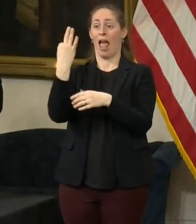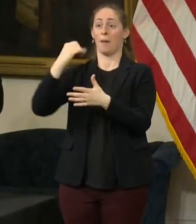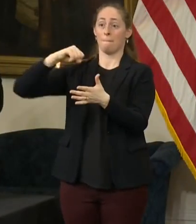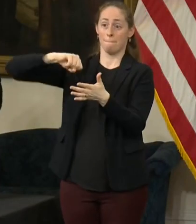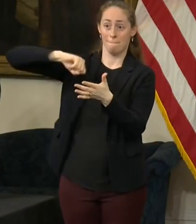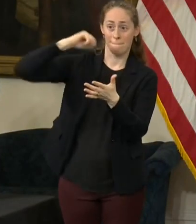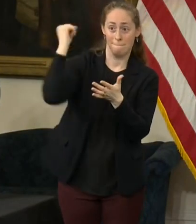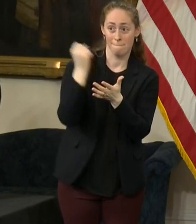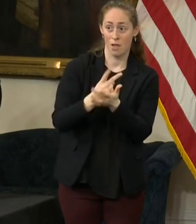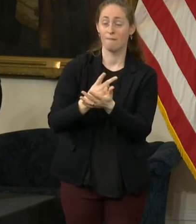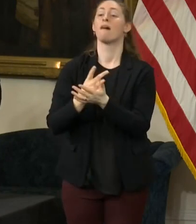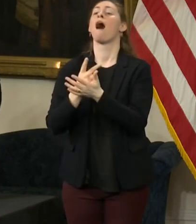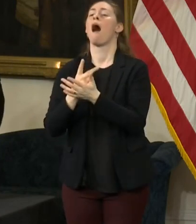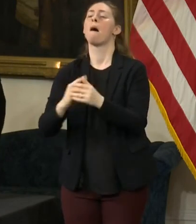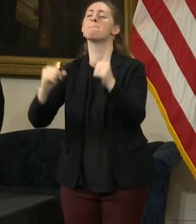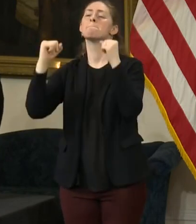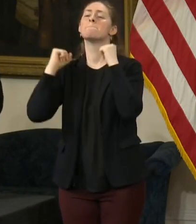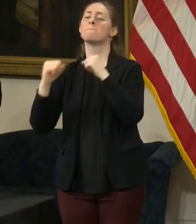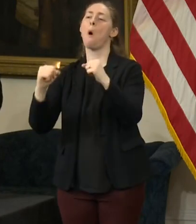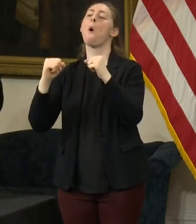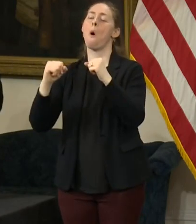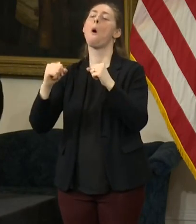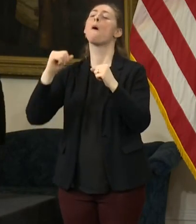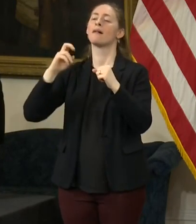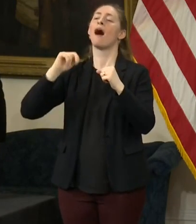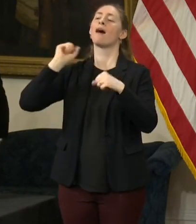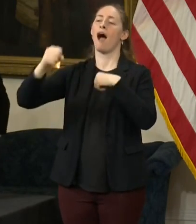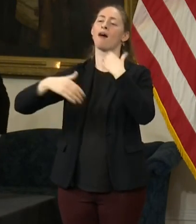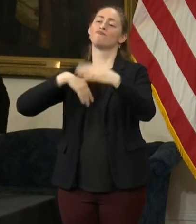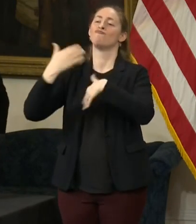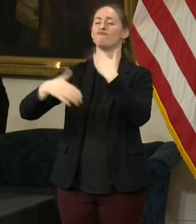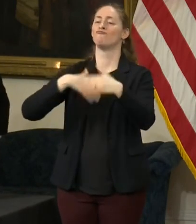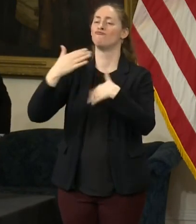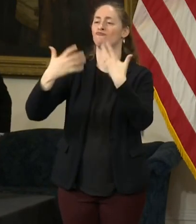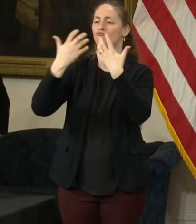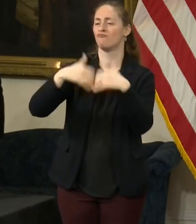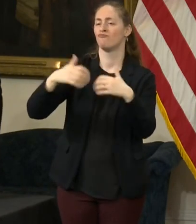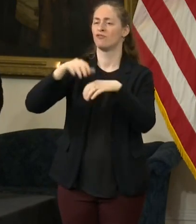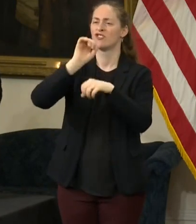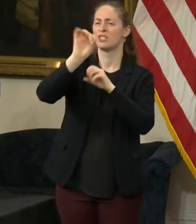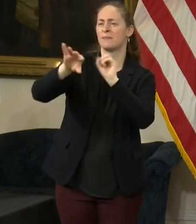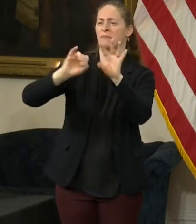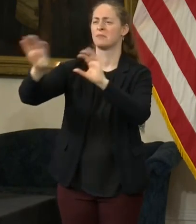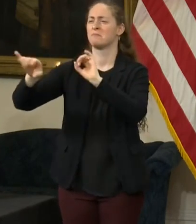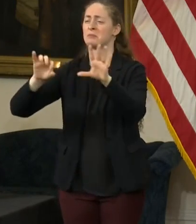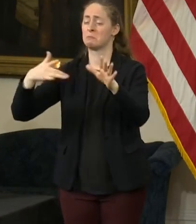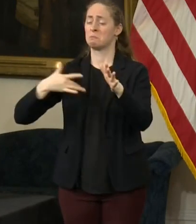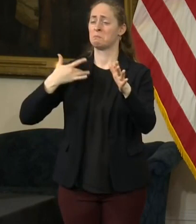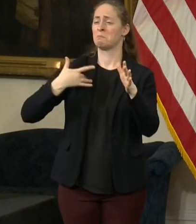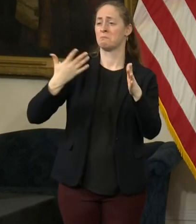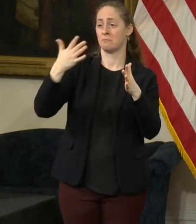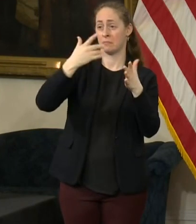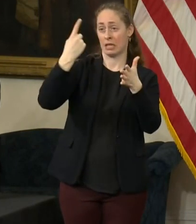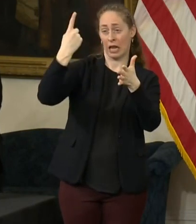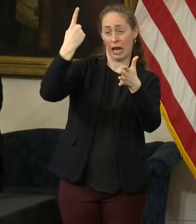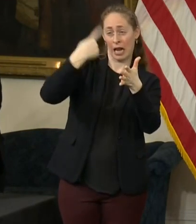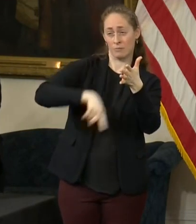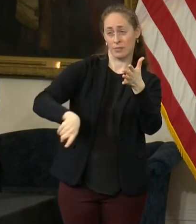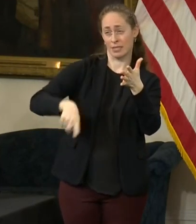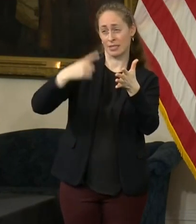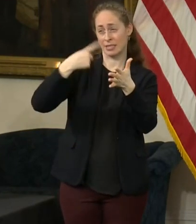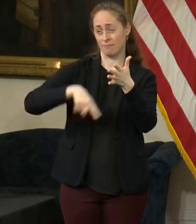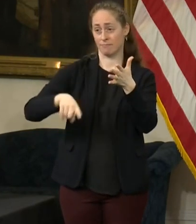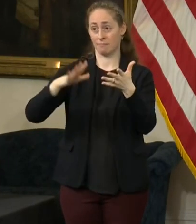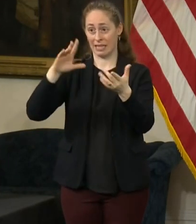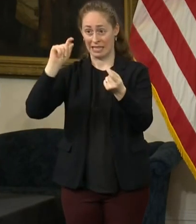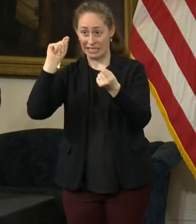they would be able to start shipping to the states as early as next week. They didn't commit to next week, but they said it could